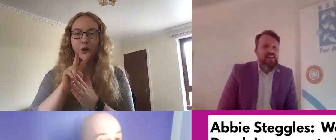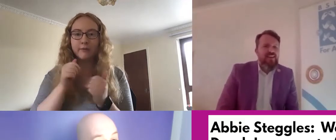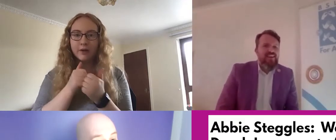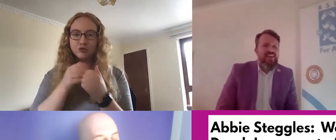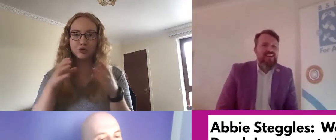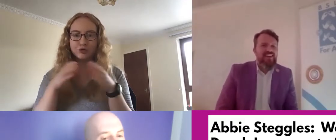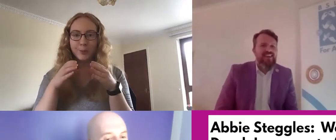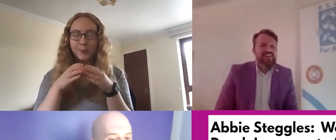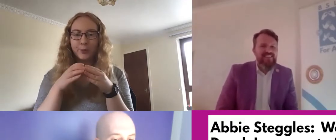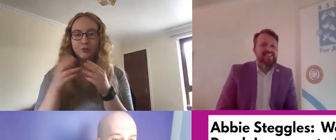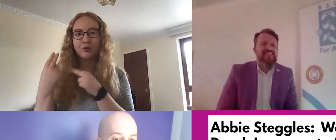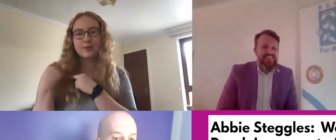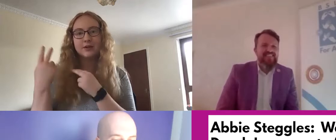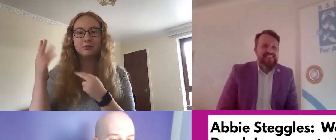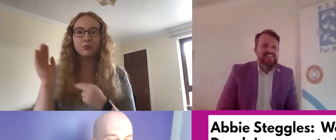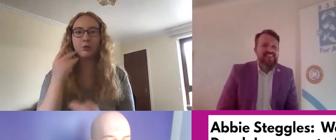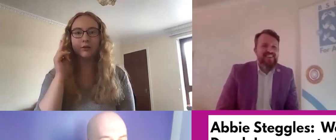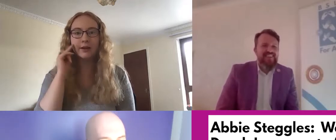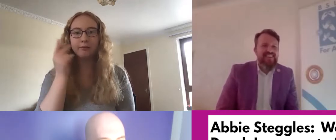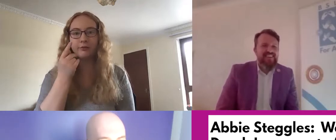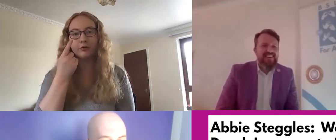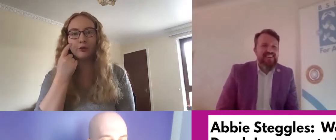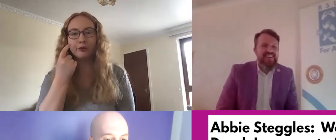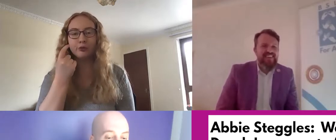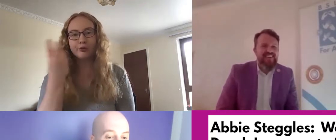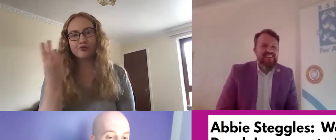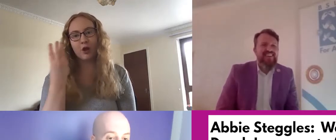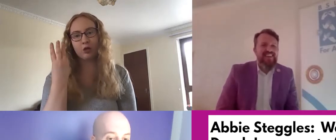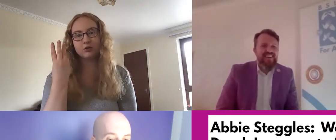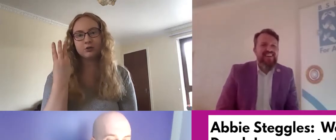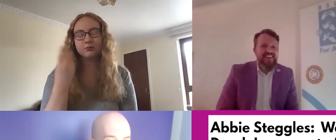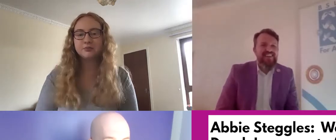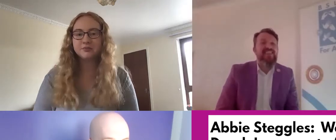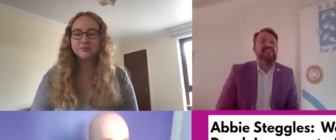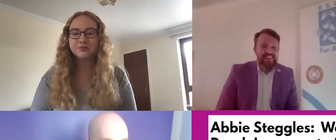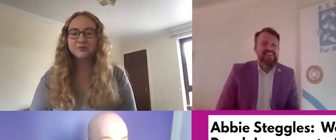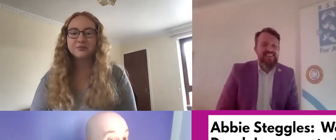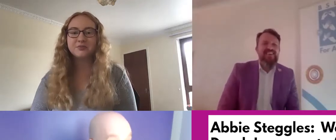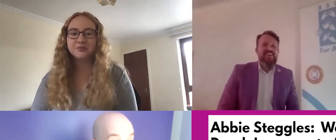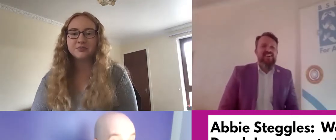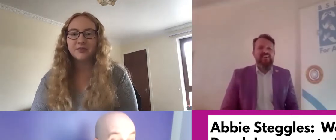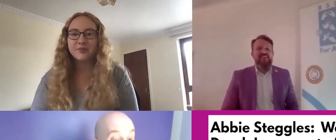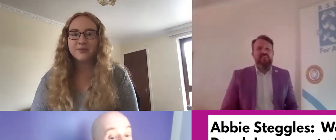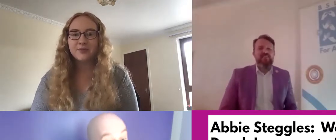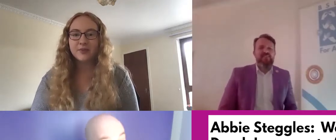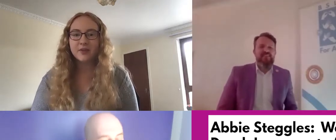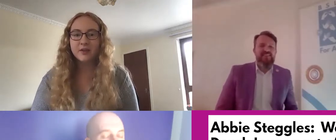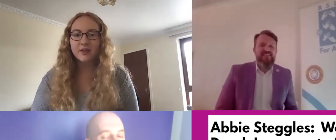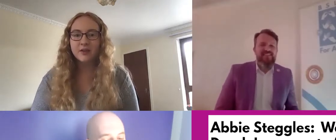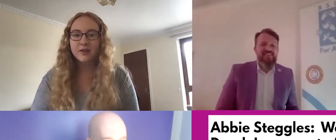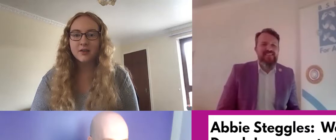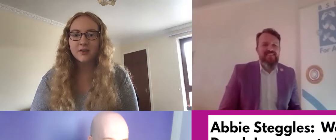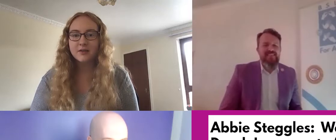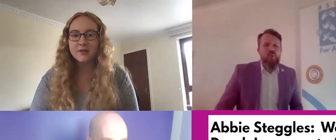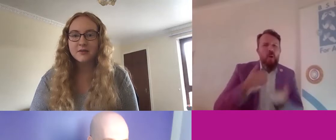Well, Derek, I was part of the Youth NAG, the YNAG, representing deaf young people with